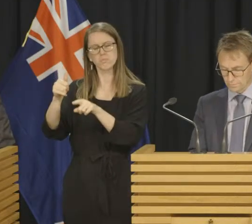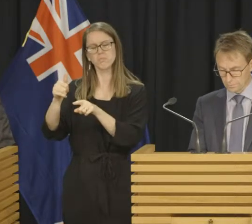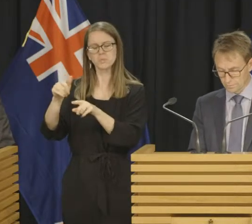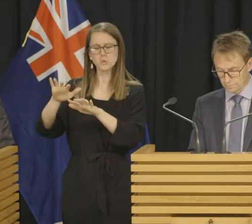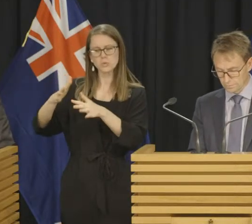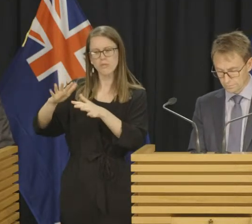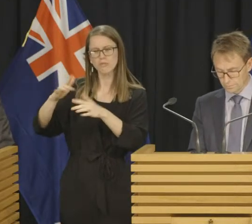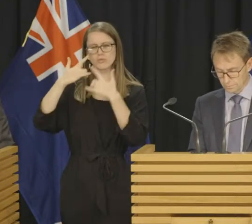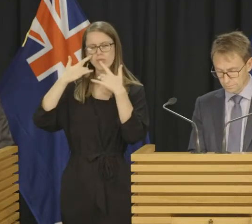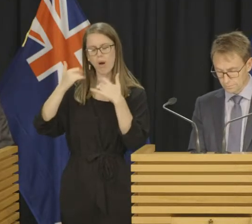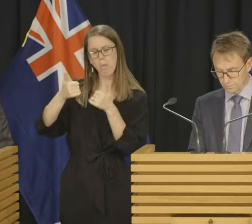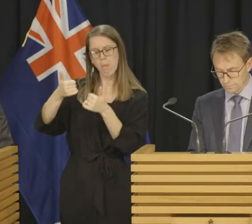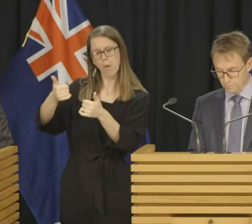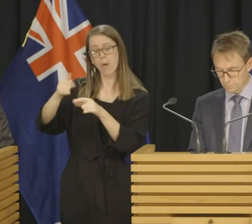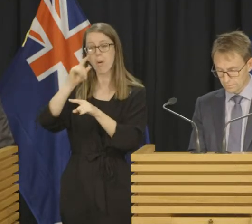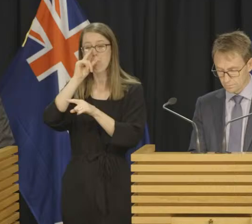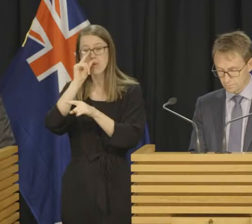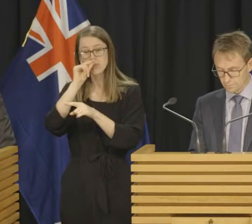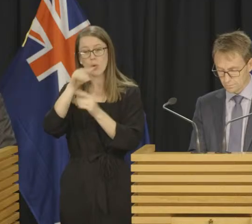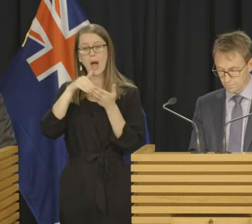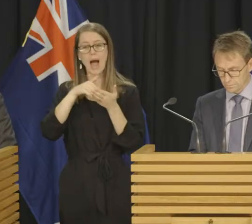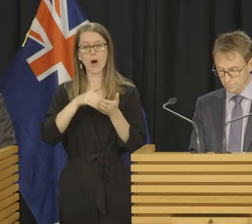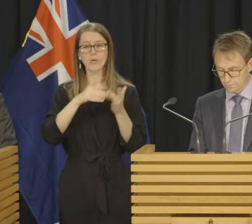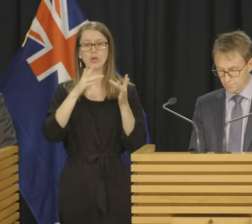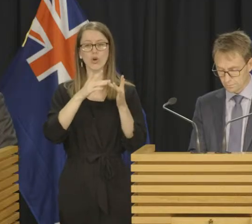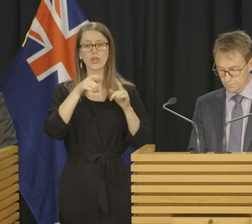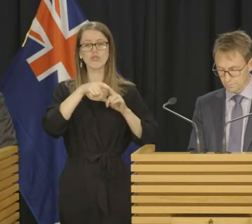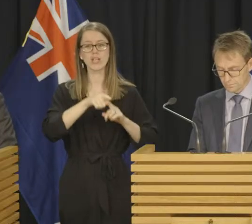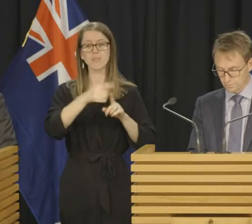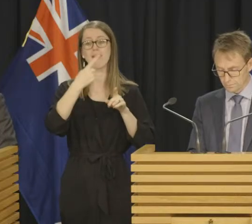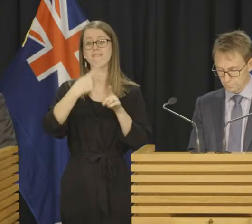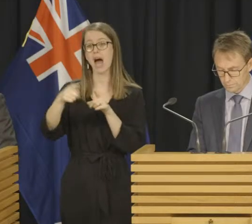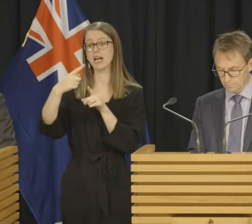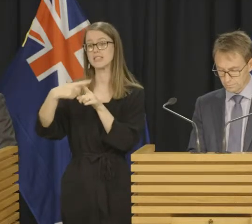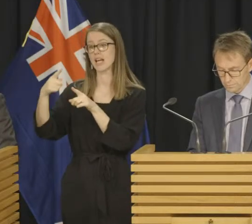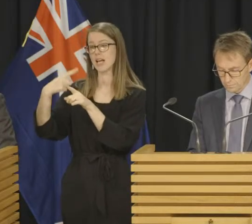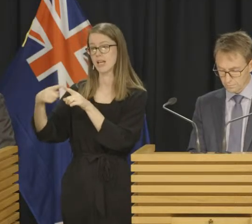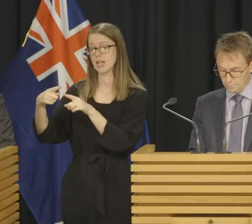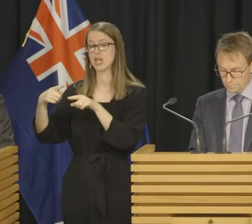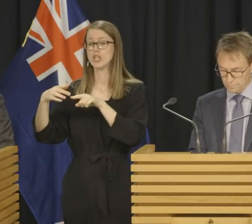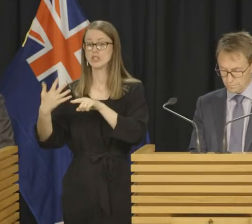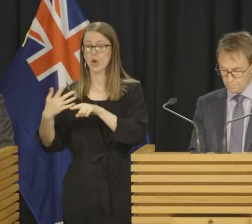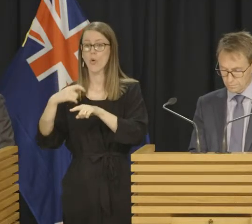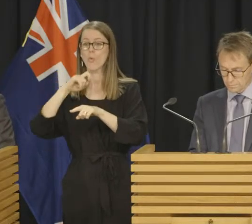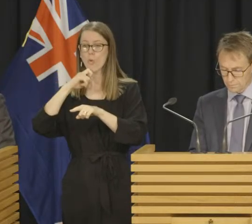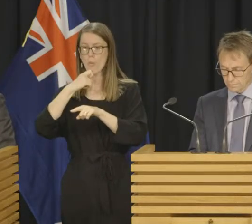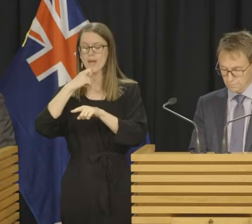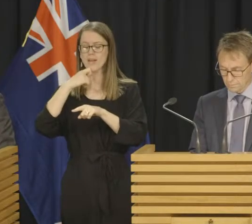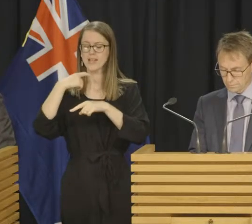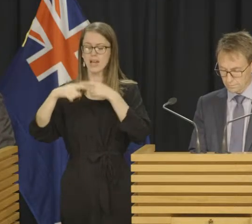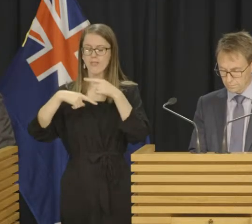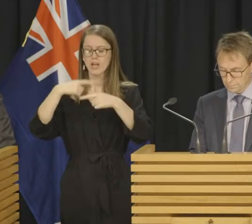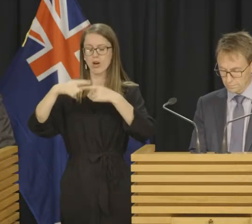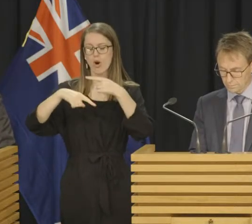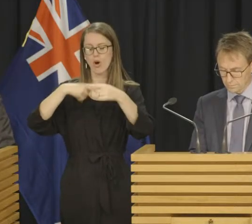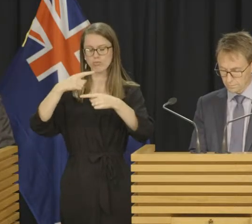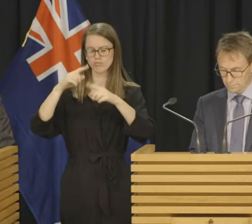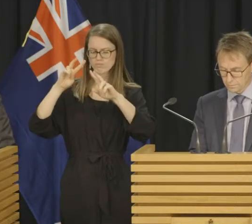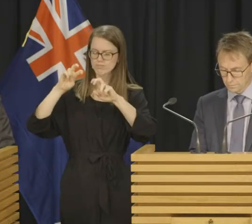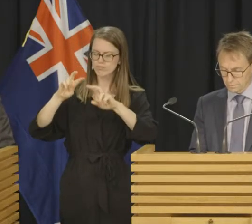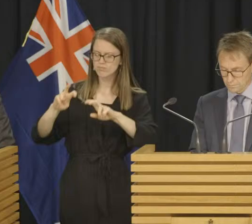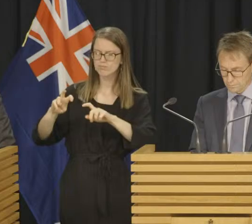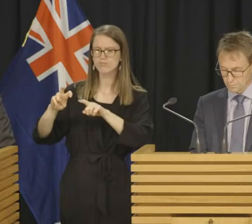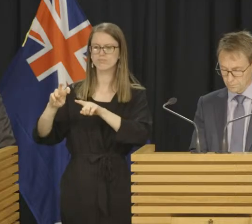has the potential to make contact tracing faster. So we'll be carrying out further work over the next few